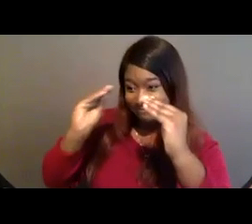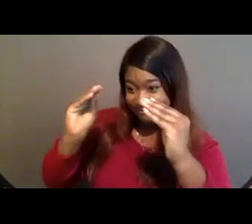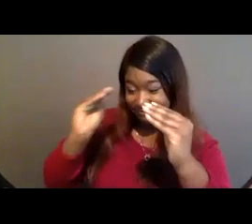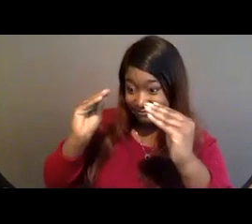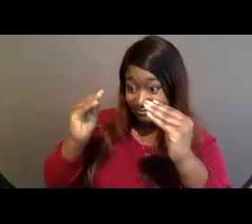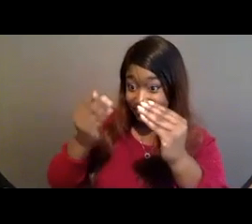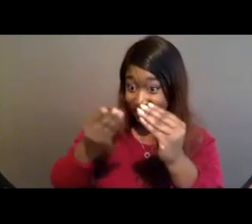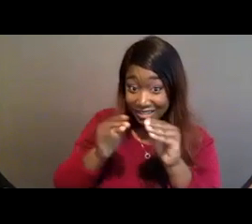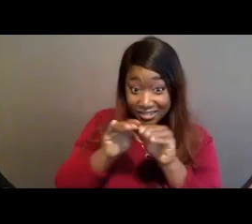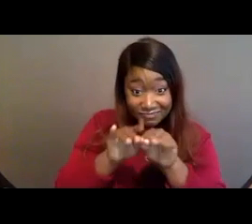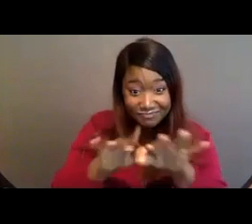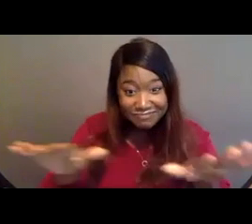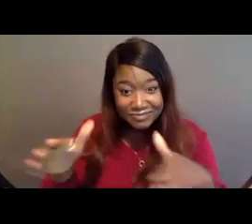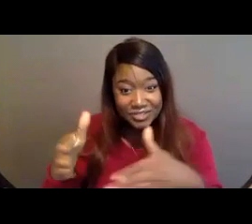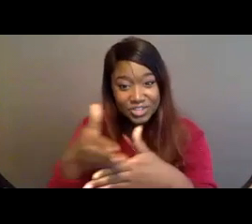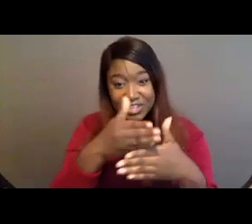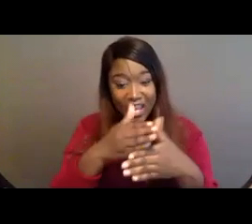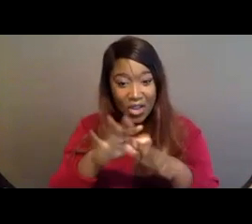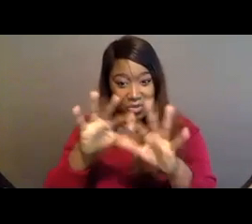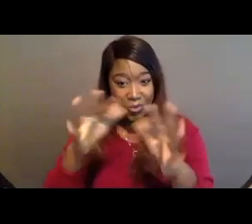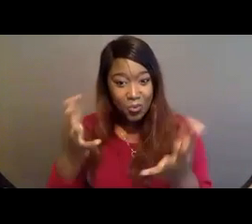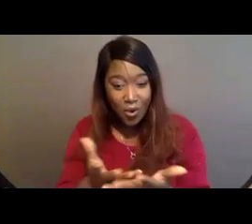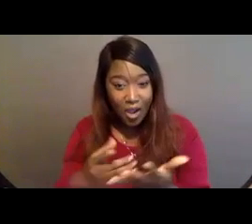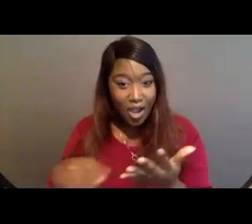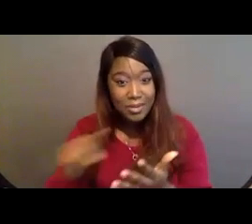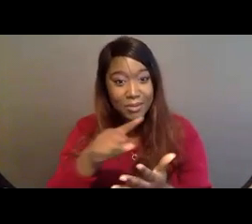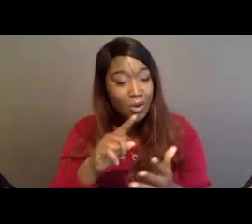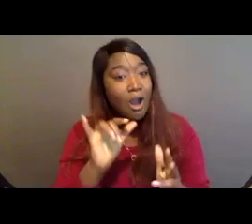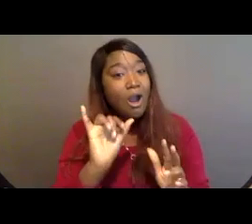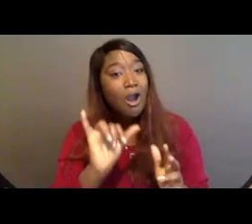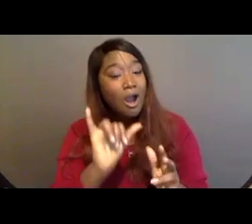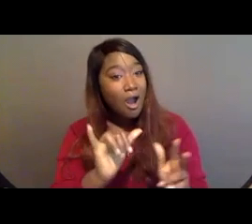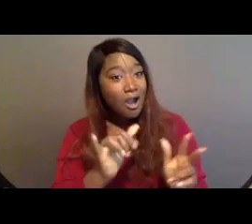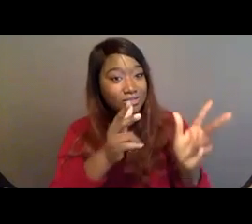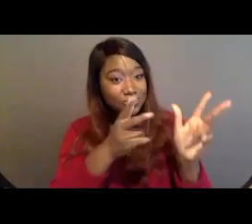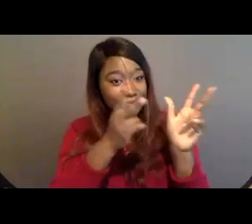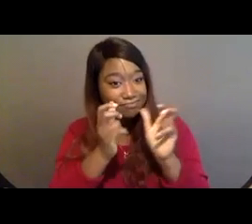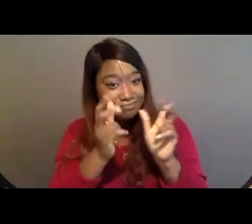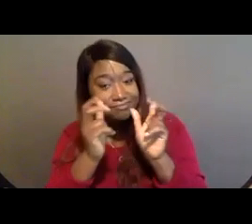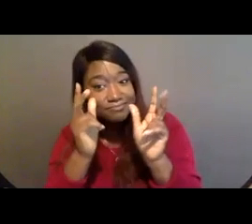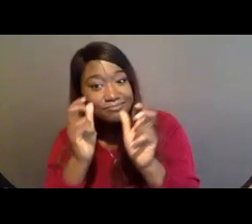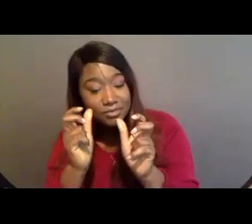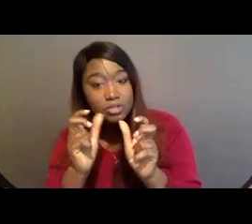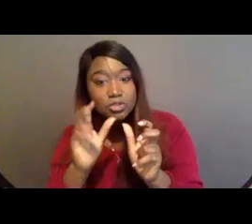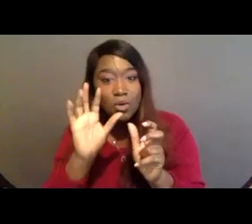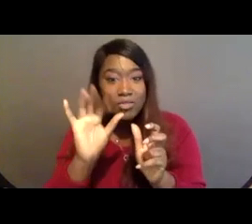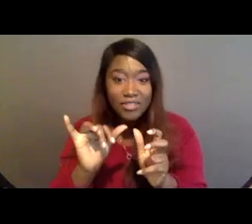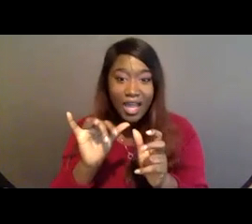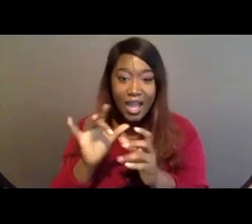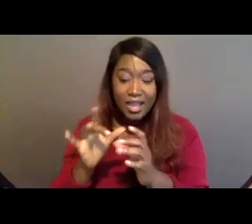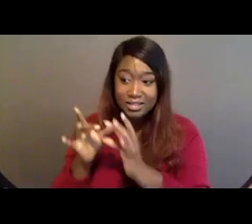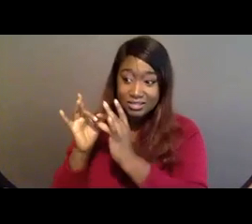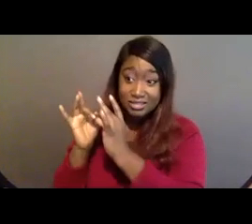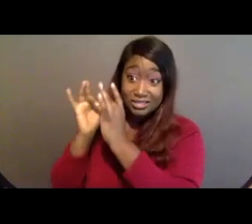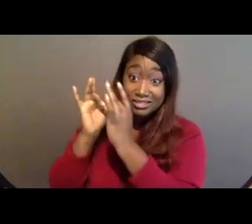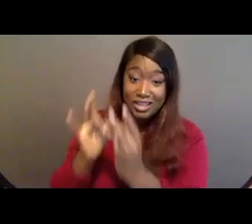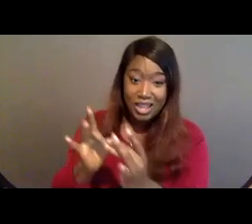world, right? So this lineage is not something that's just intergenerational, but is something that